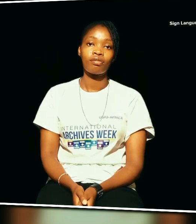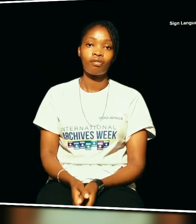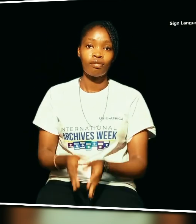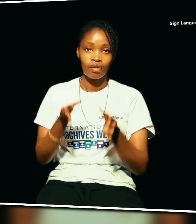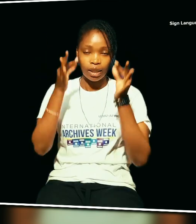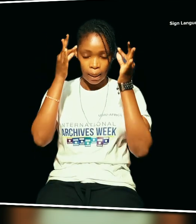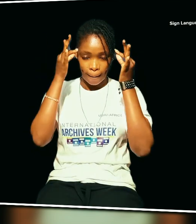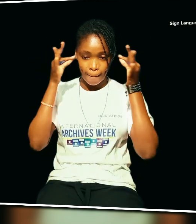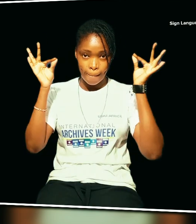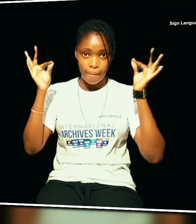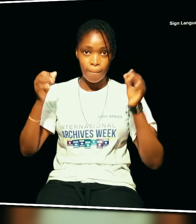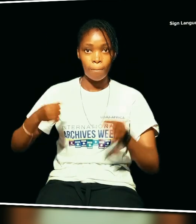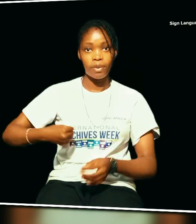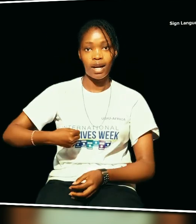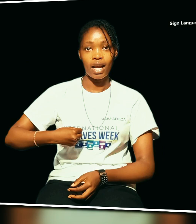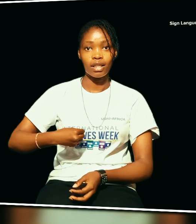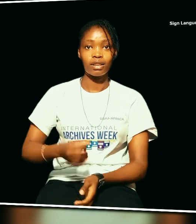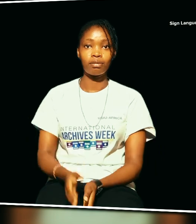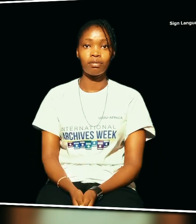Bride.